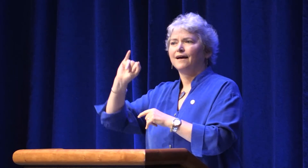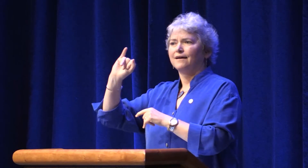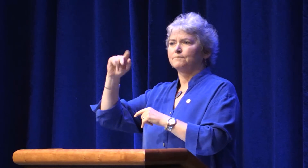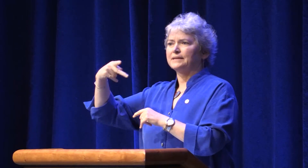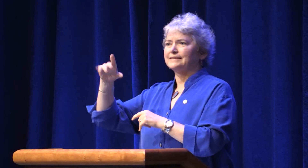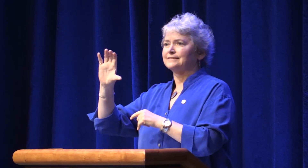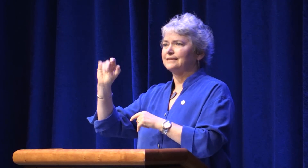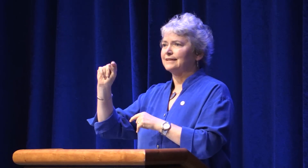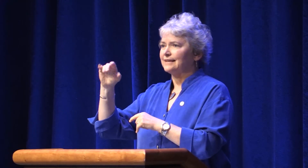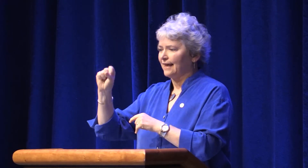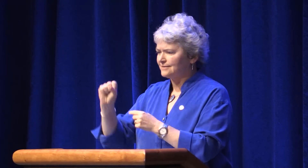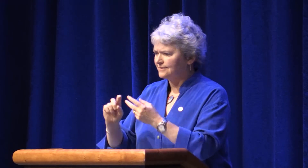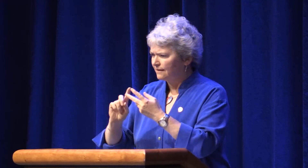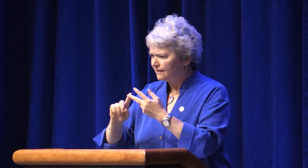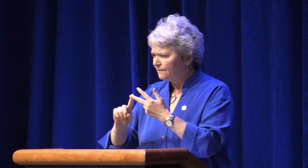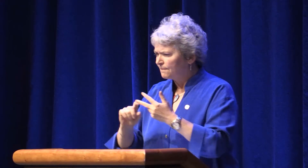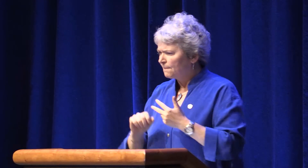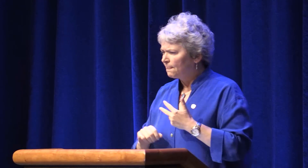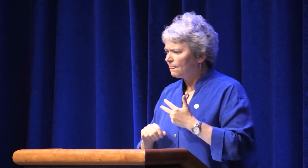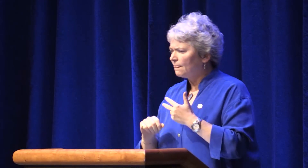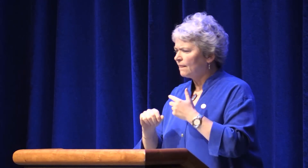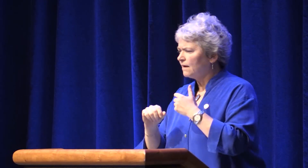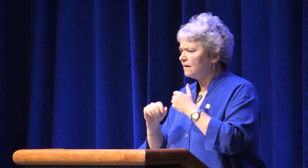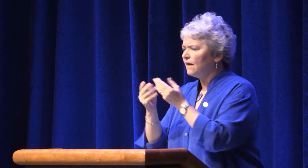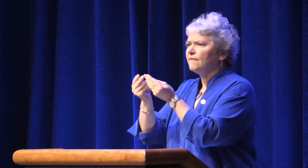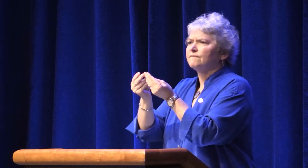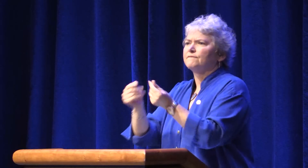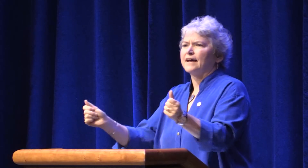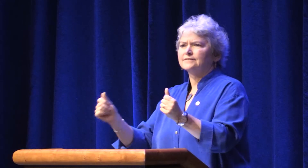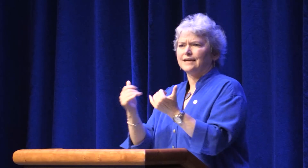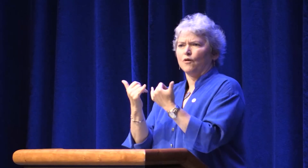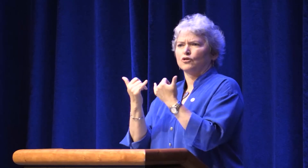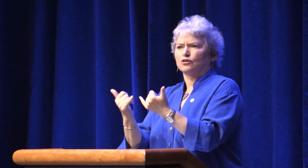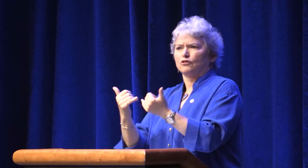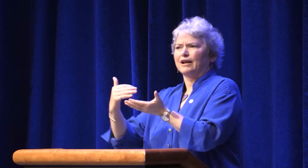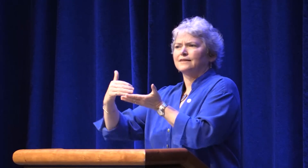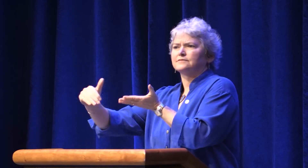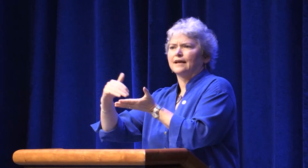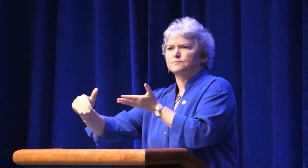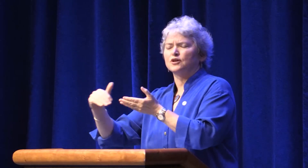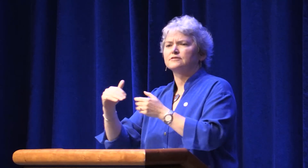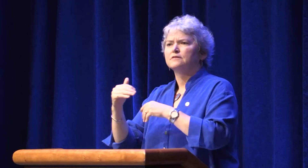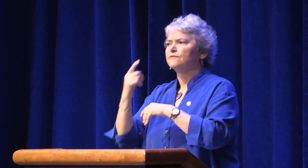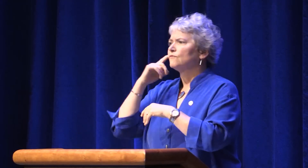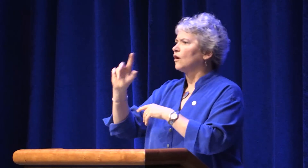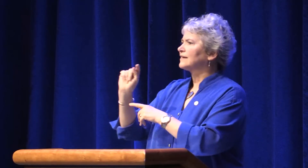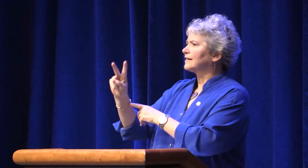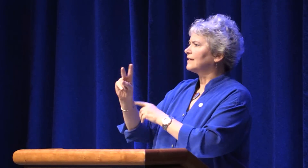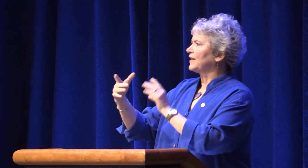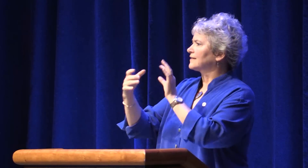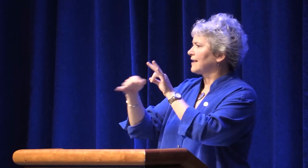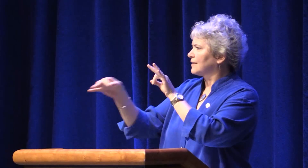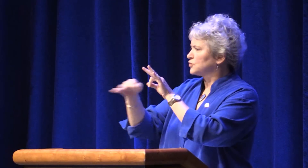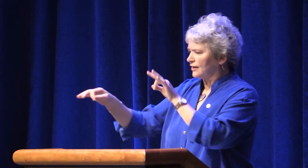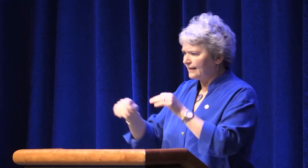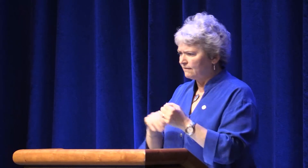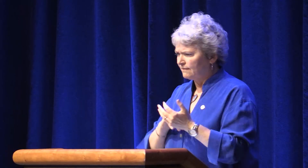high-quality service metrics for VRS and IPCTS. And of course, there's the phase-out of the current exemptions for